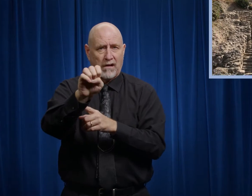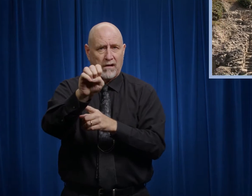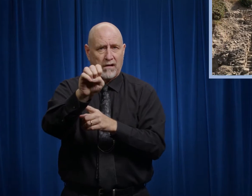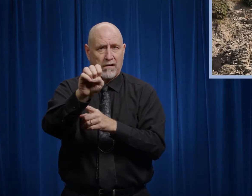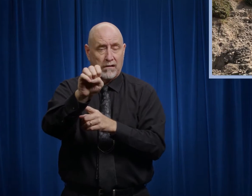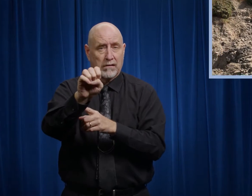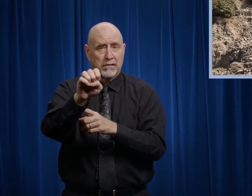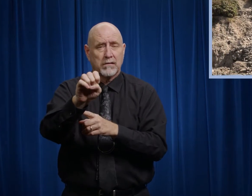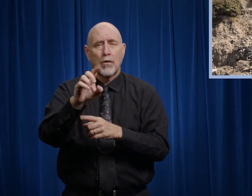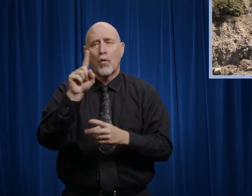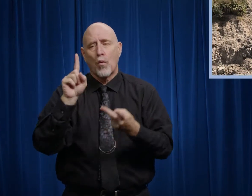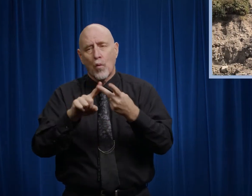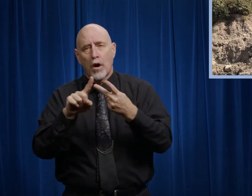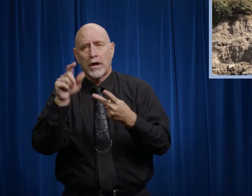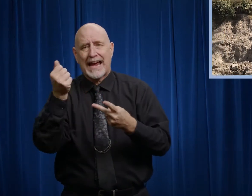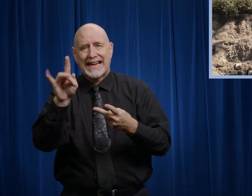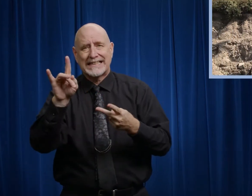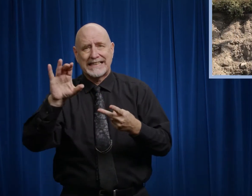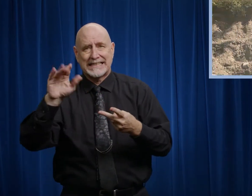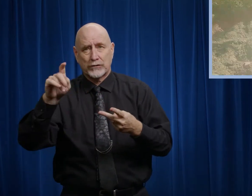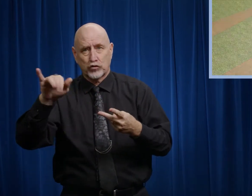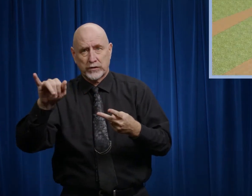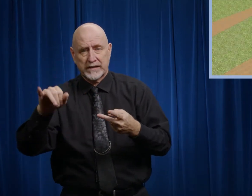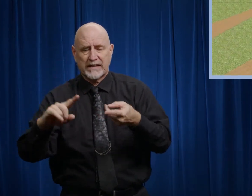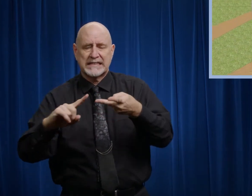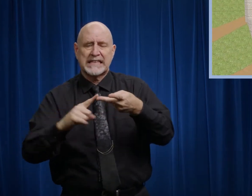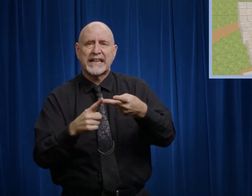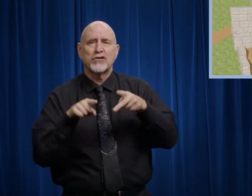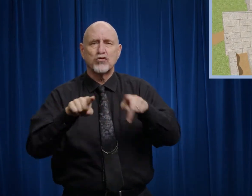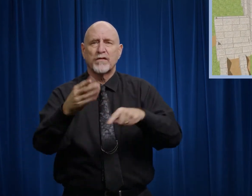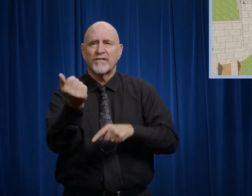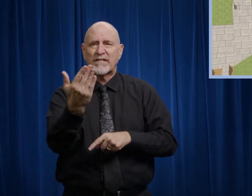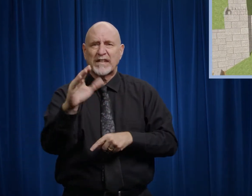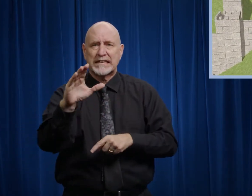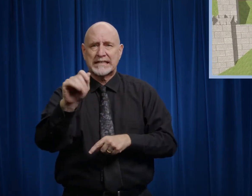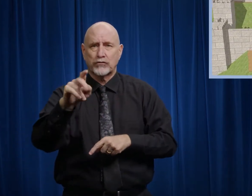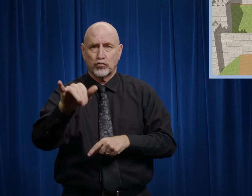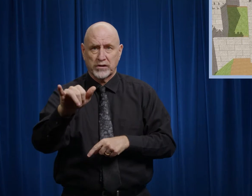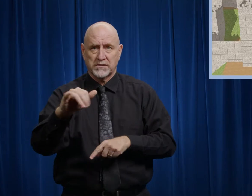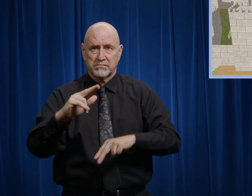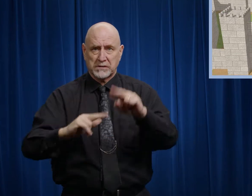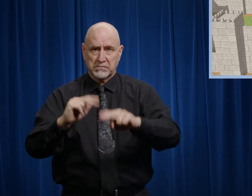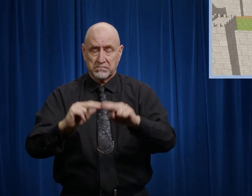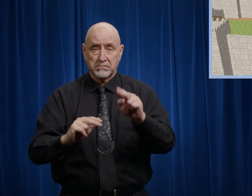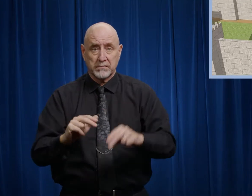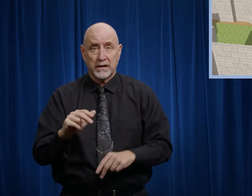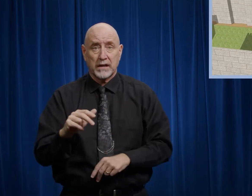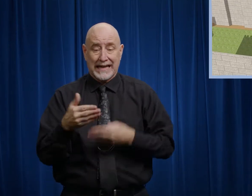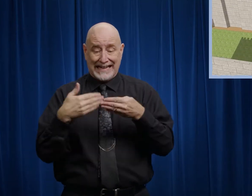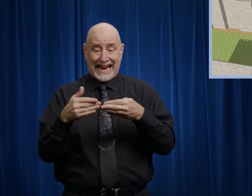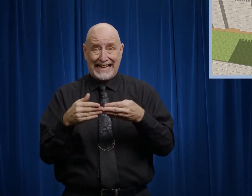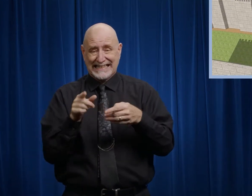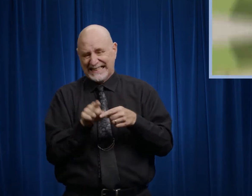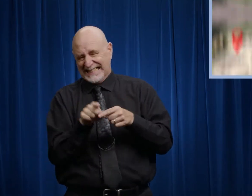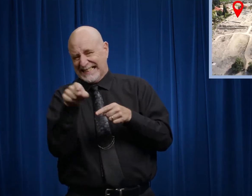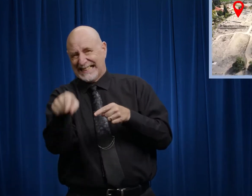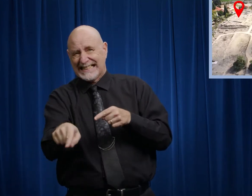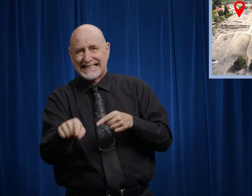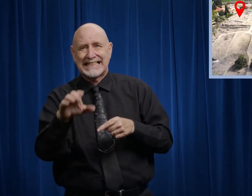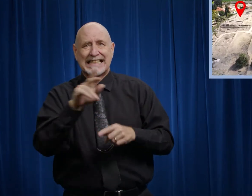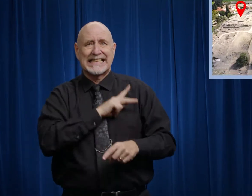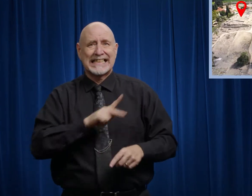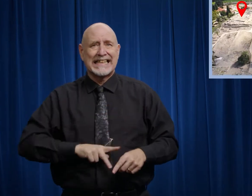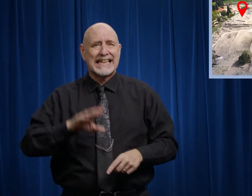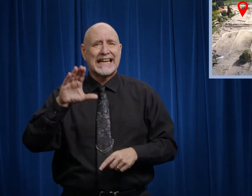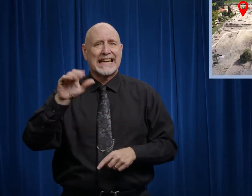the city, one during the 18th century and the other near the 15th century. Not far from the gate stood the